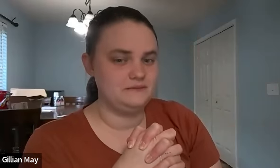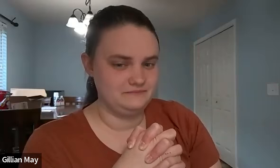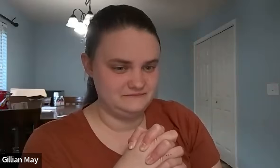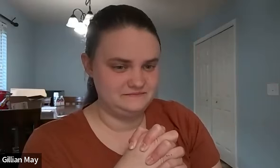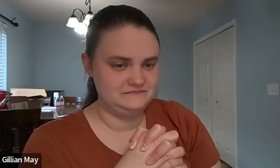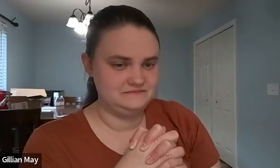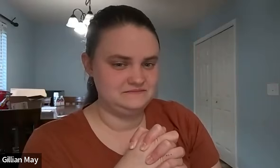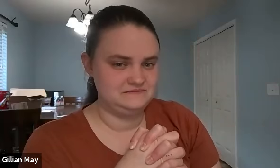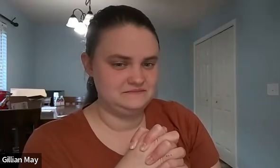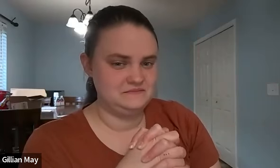Morning.